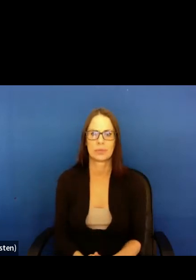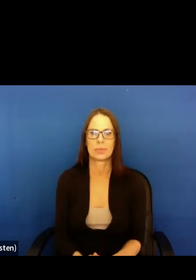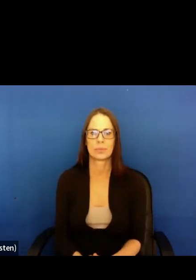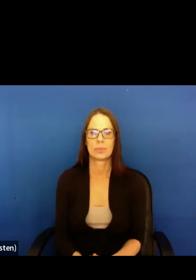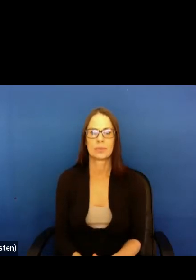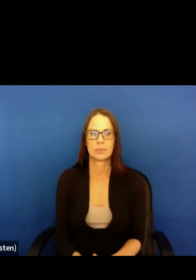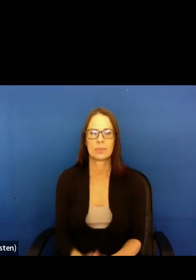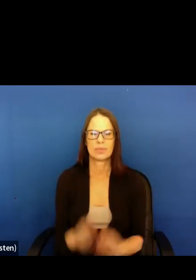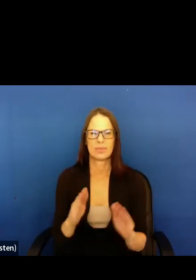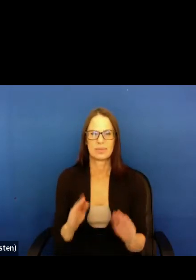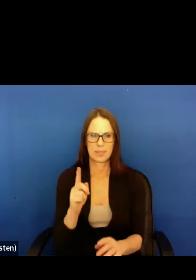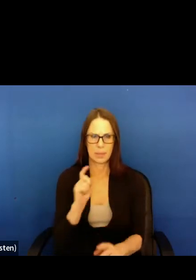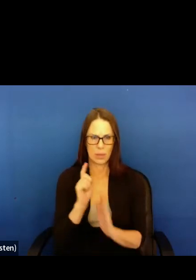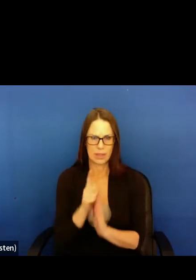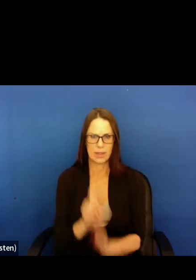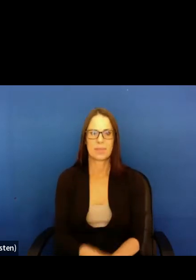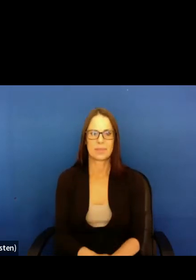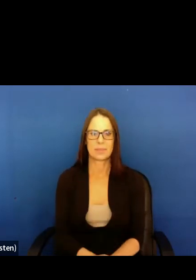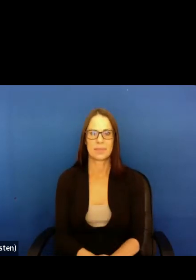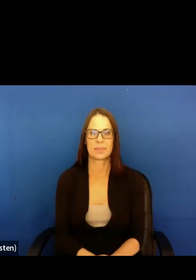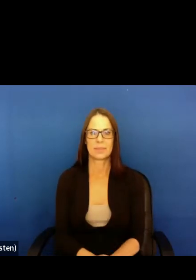Give me 1 second.